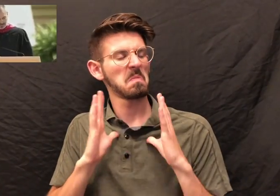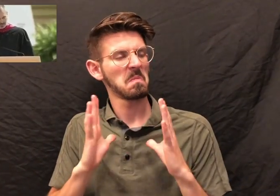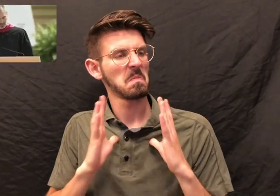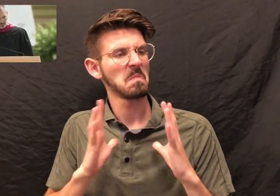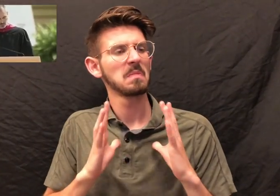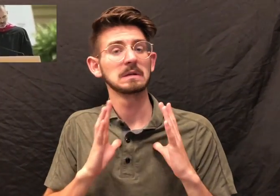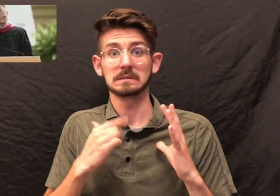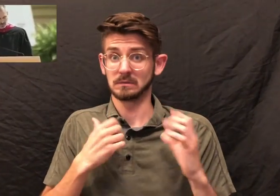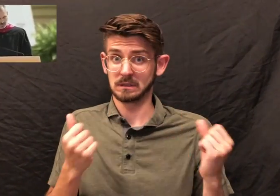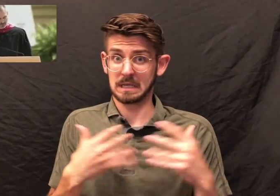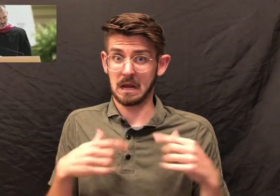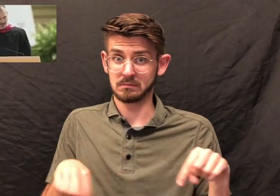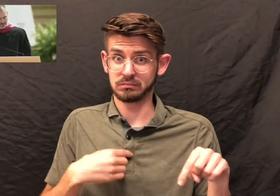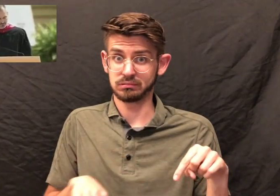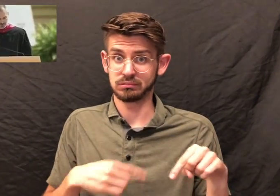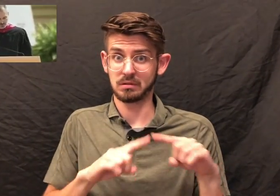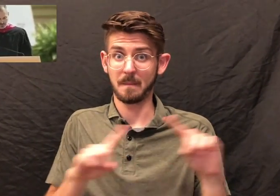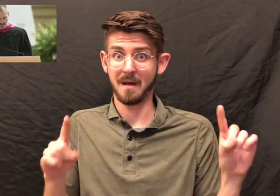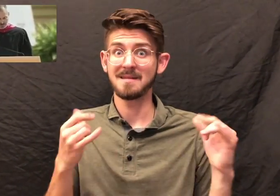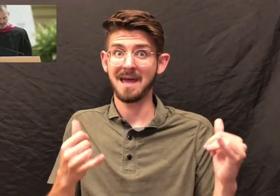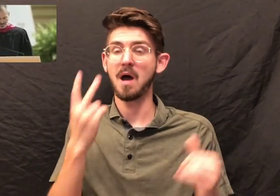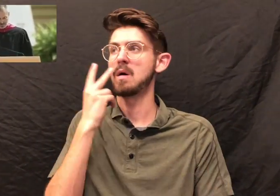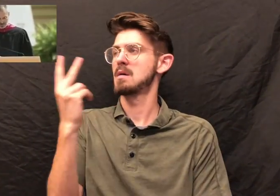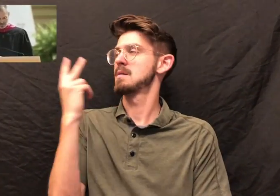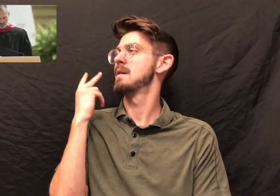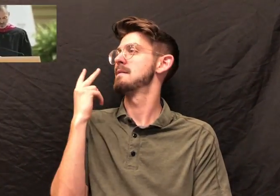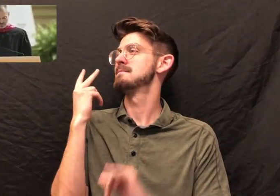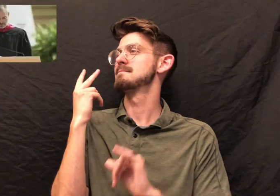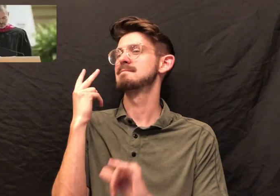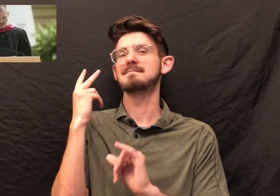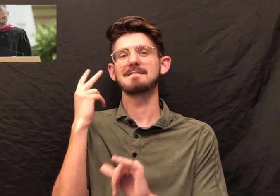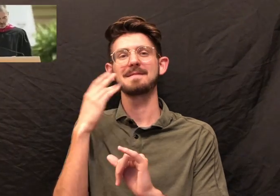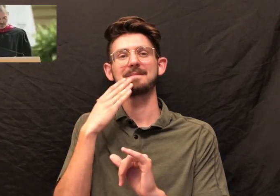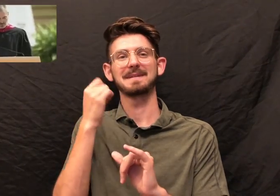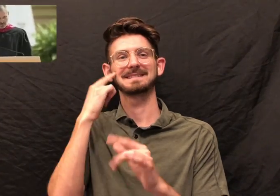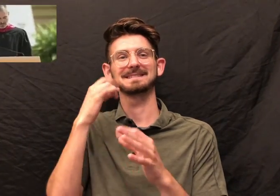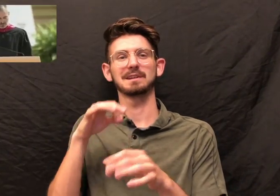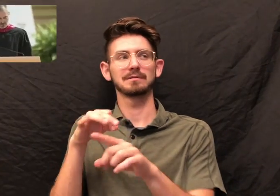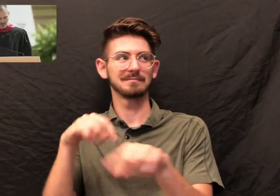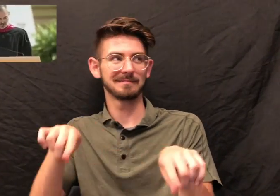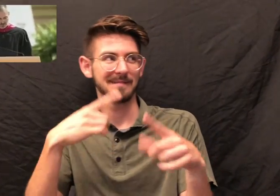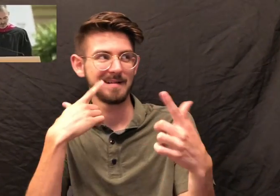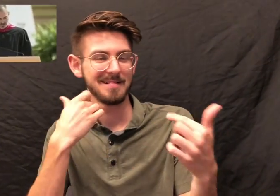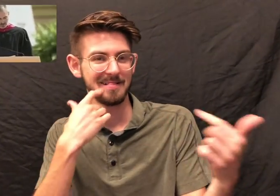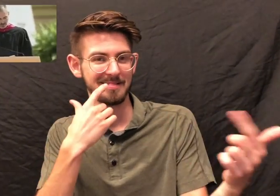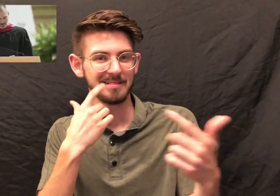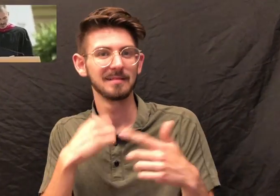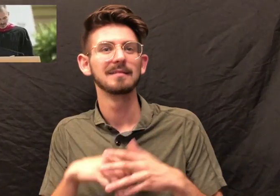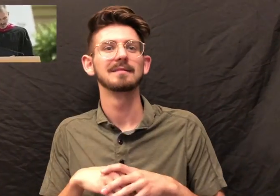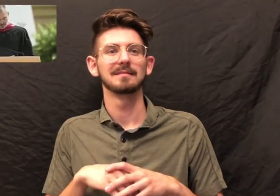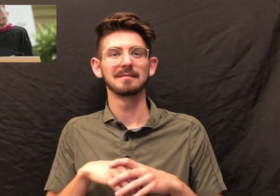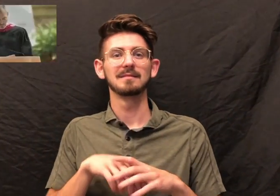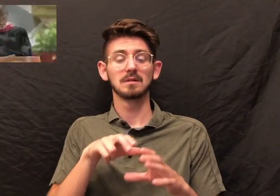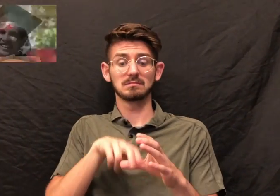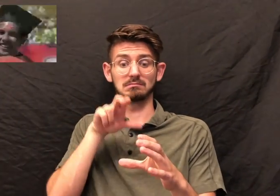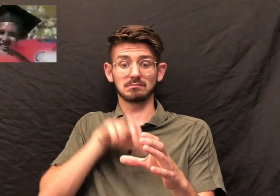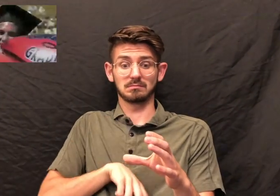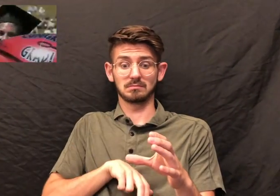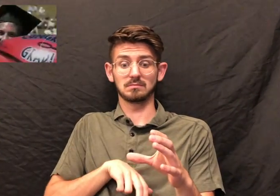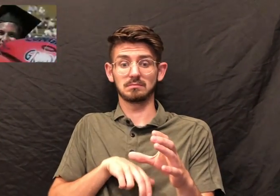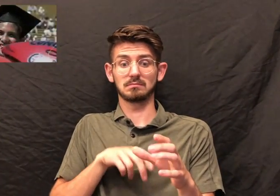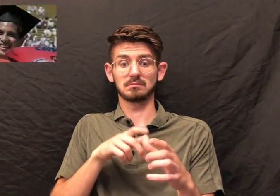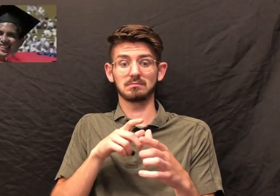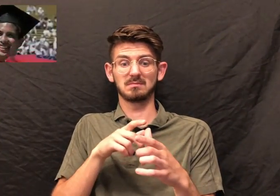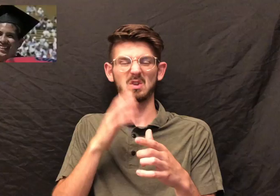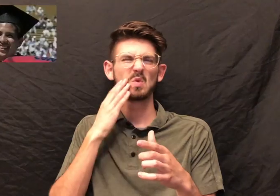one of the best decisions I ever made. The minute I dropped out, I could stop taking the required classes that